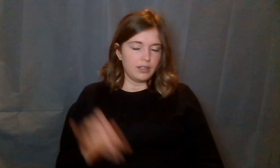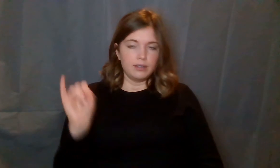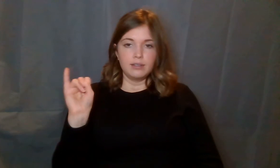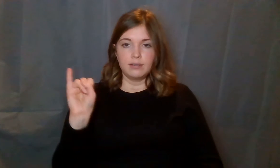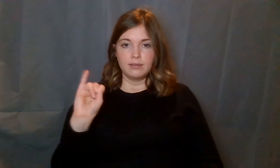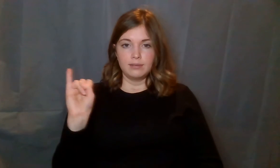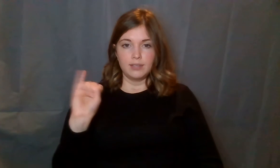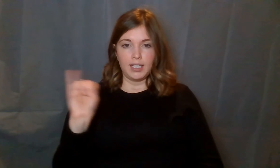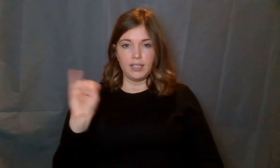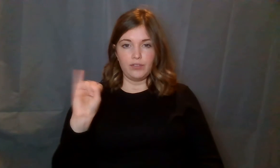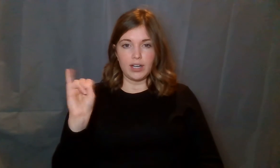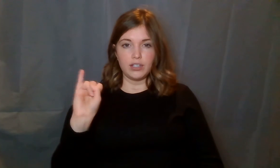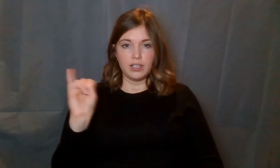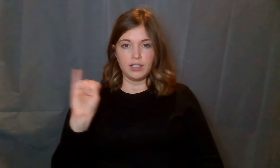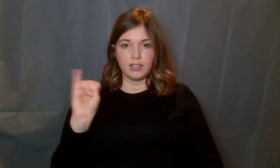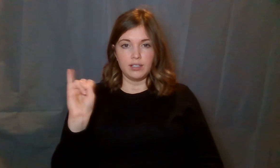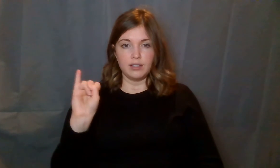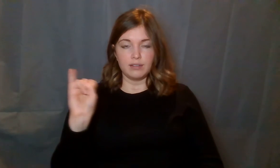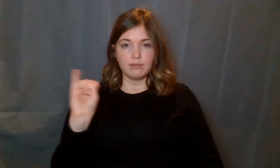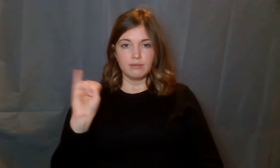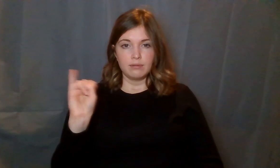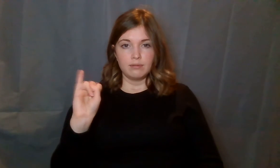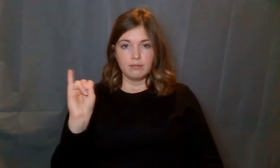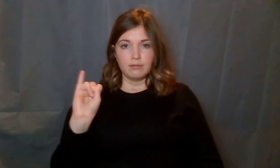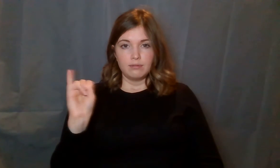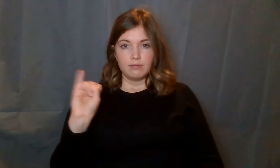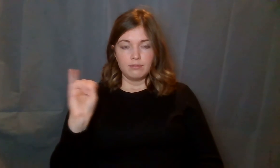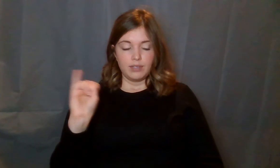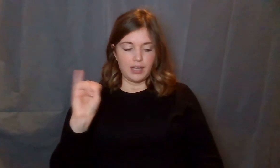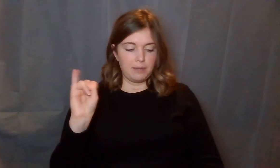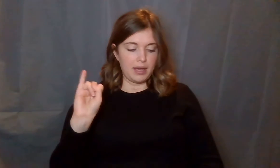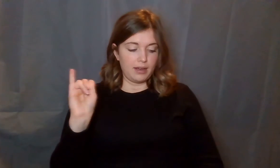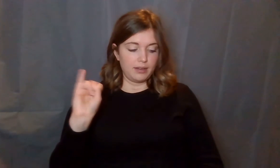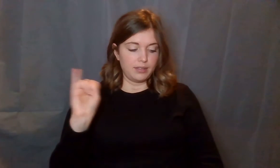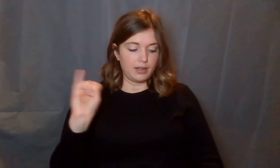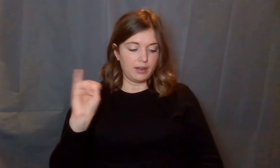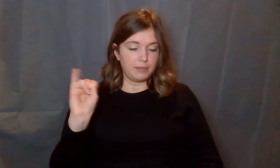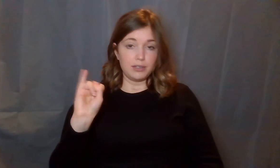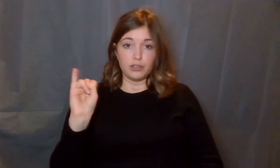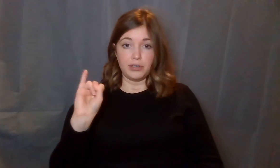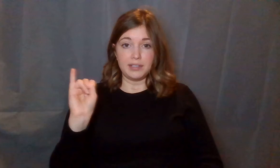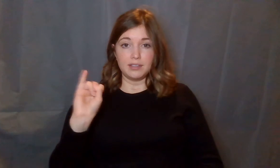Infection. Infection. Same as insurance.